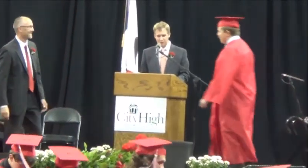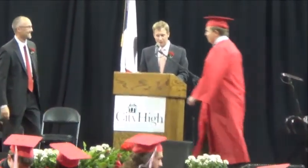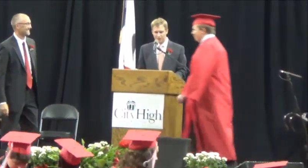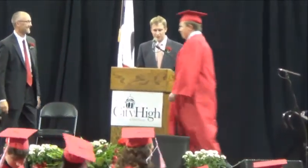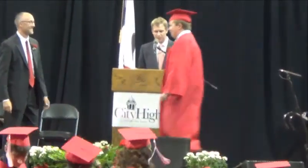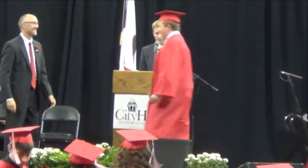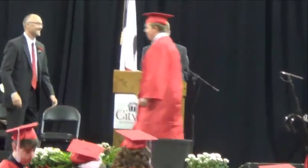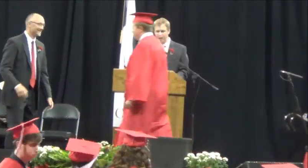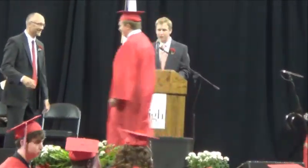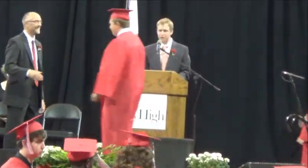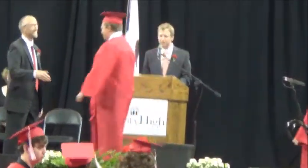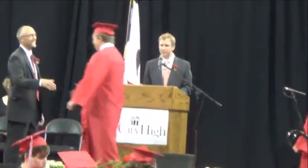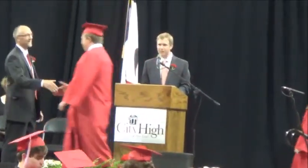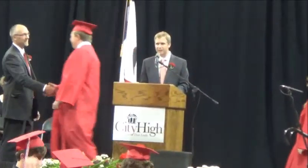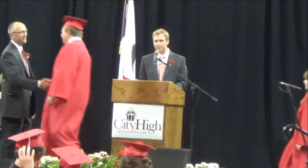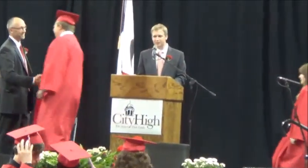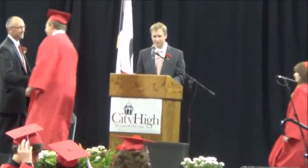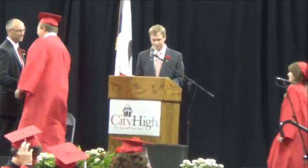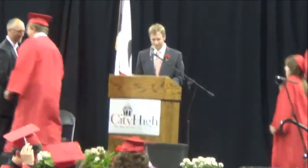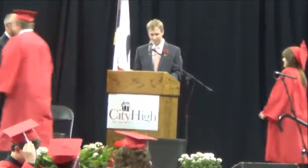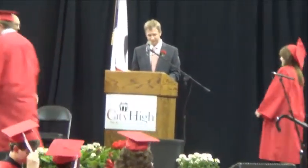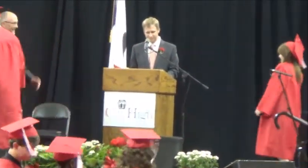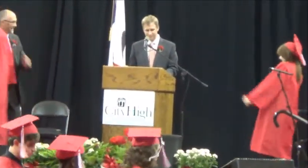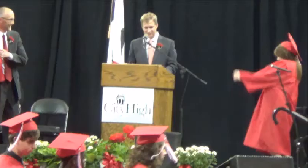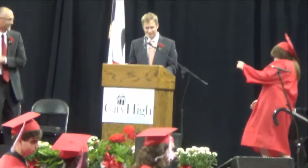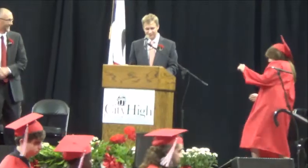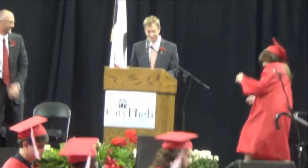Benjamin John Kalachi II.